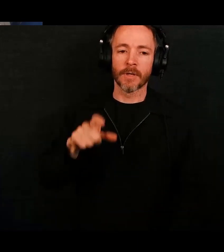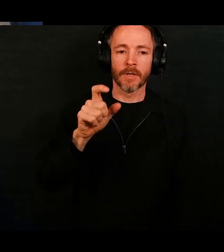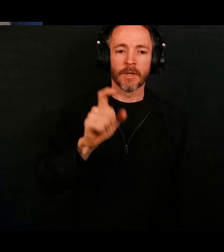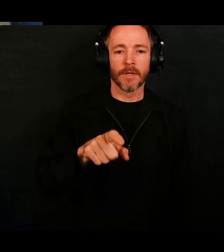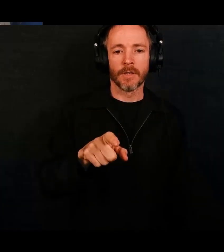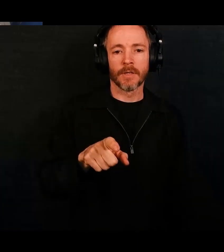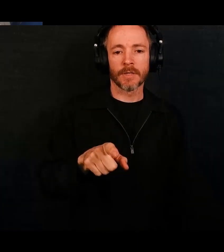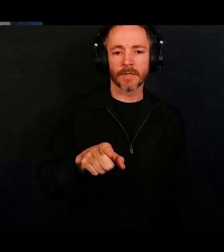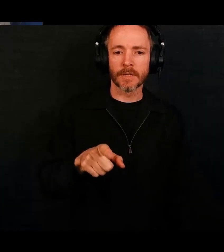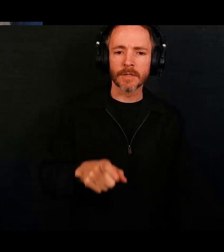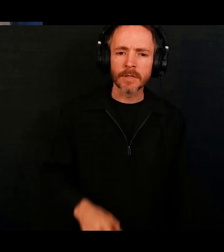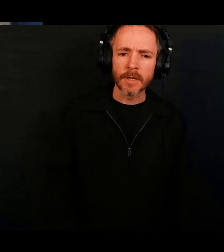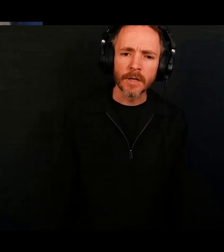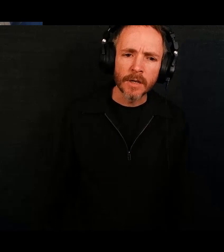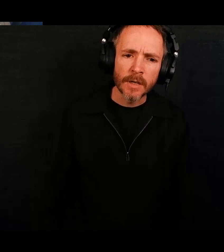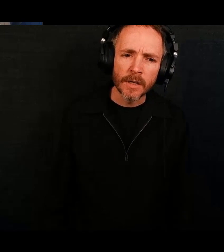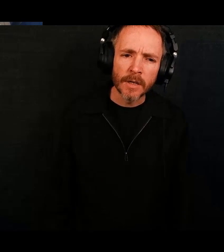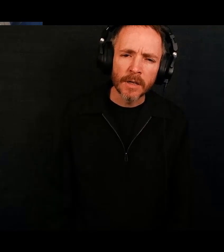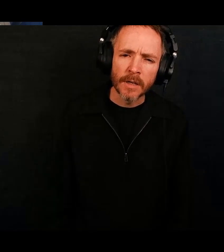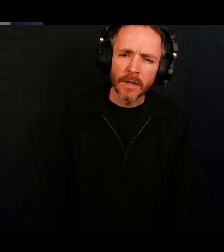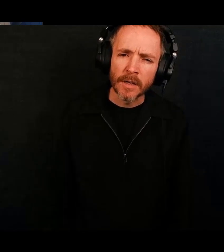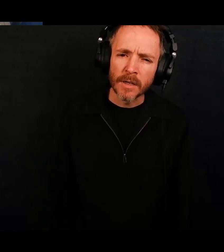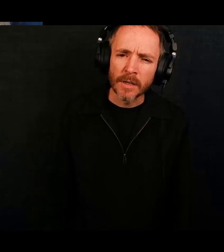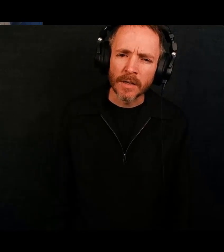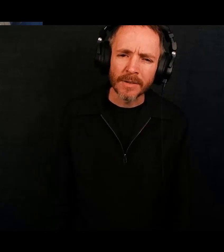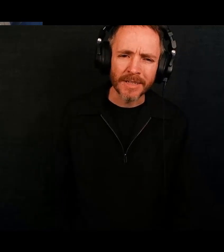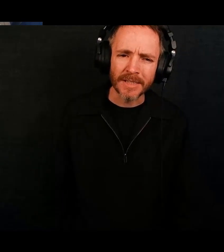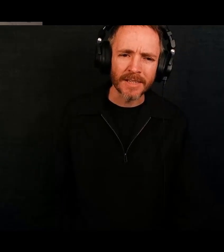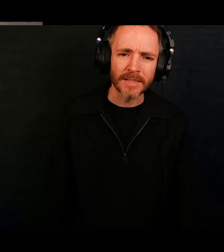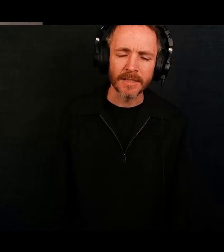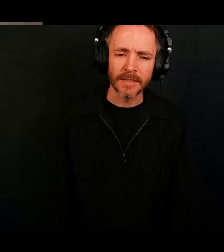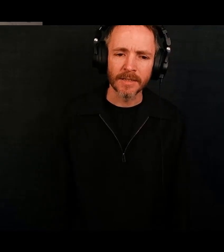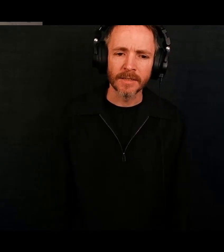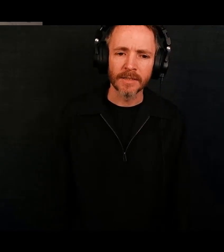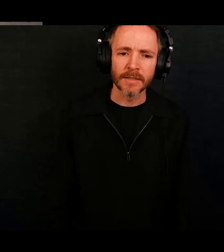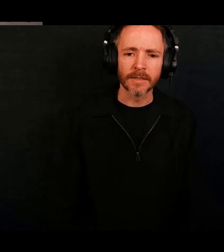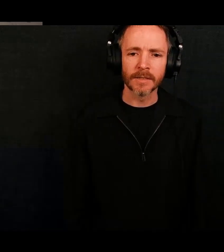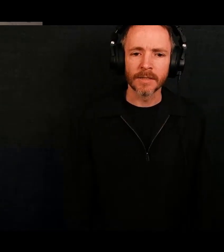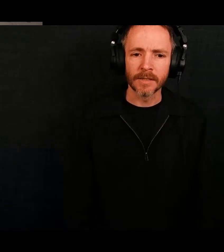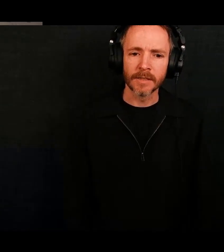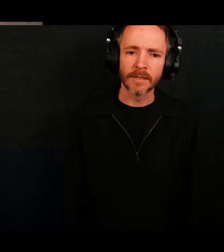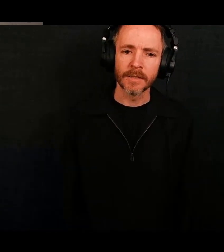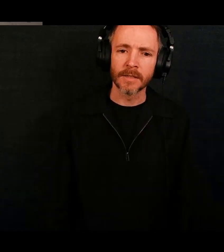wall. This is, what is this?